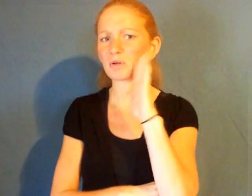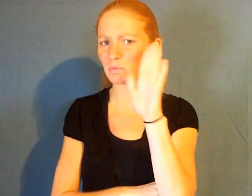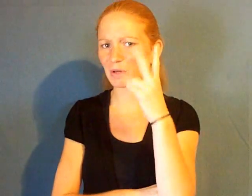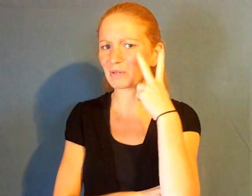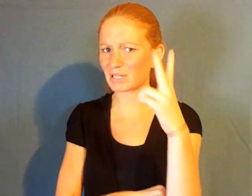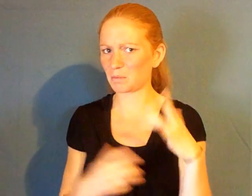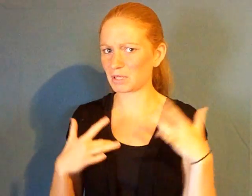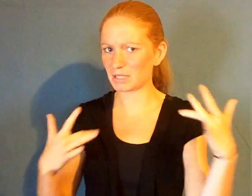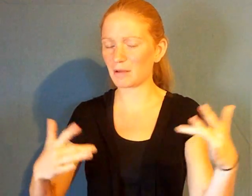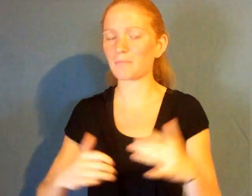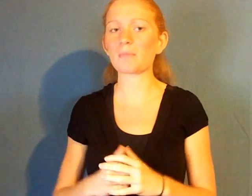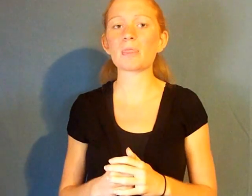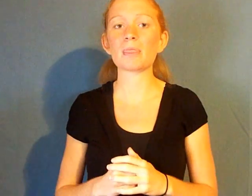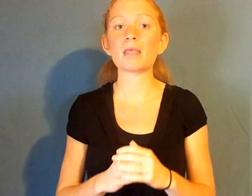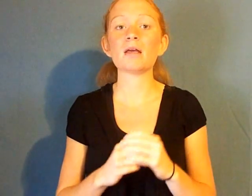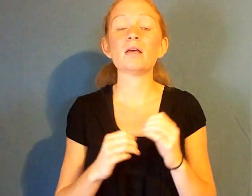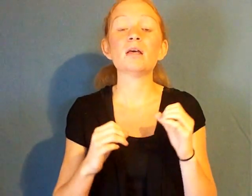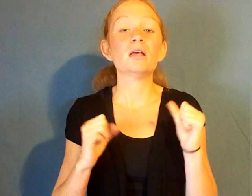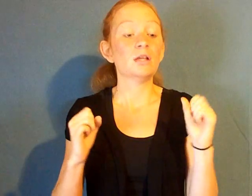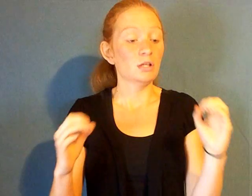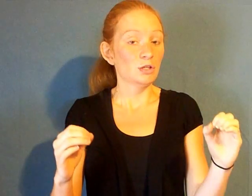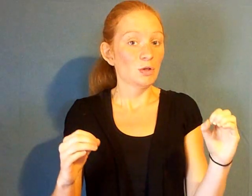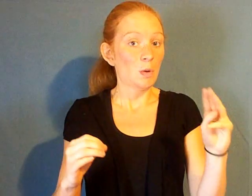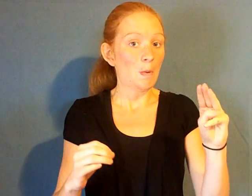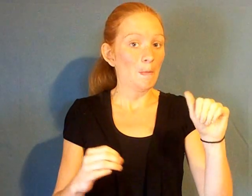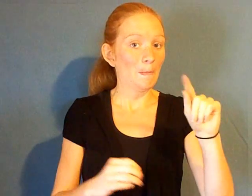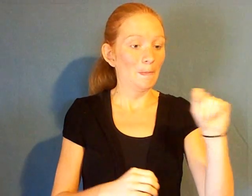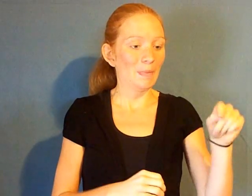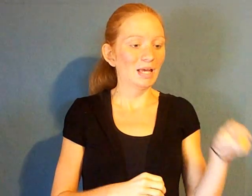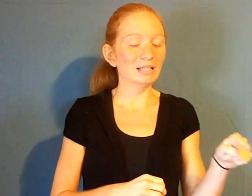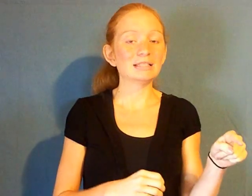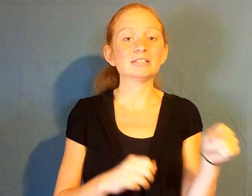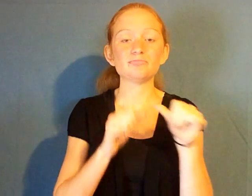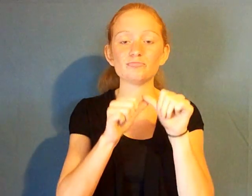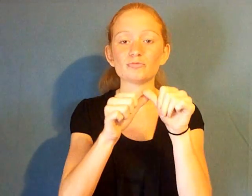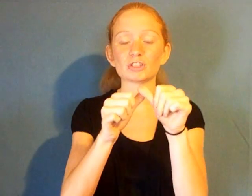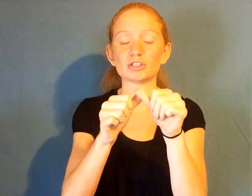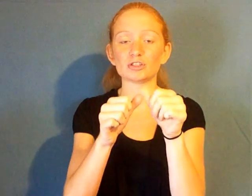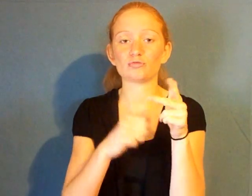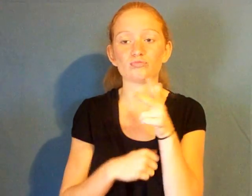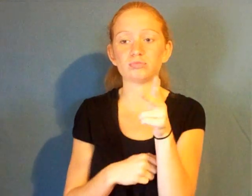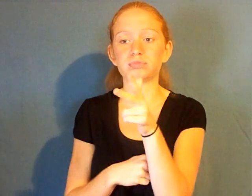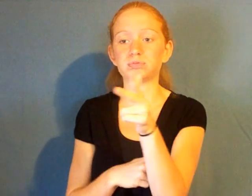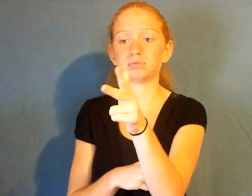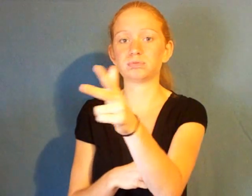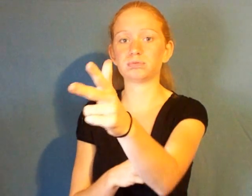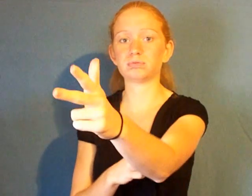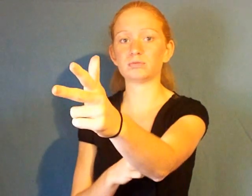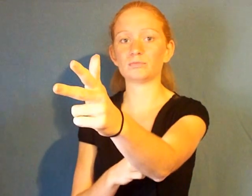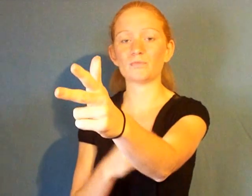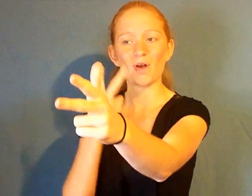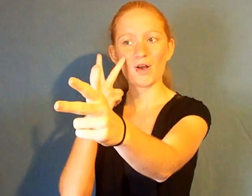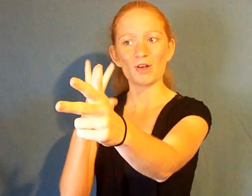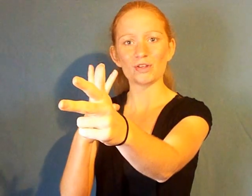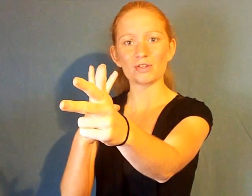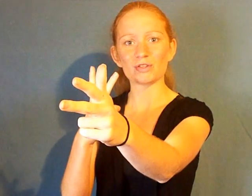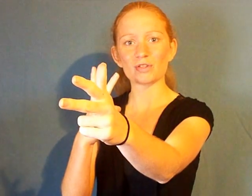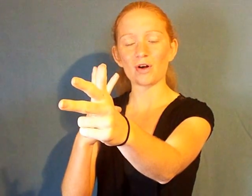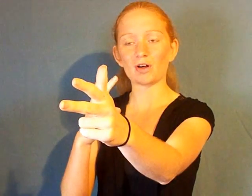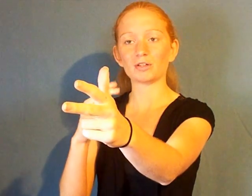station because he needed to change clothes. And he looked up and saw the police cars coming from the other direction toward him. Well,